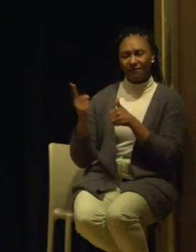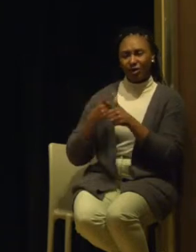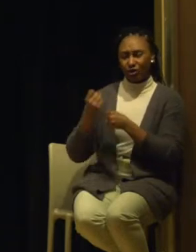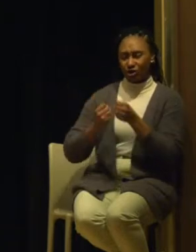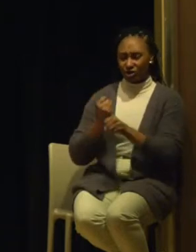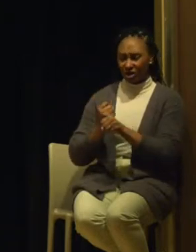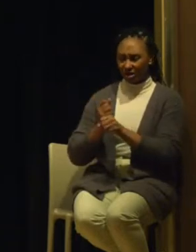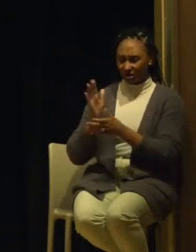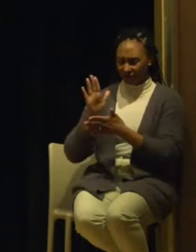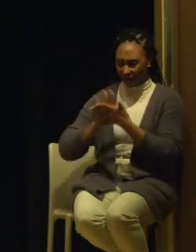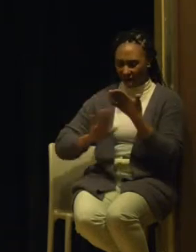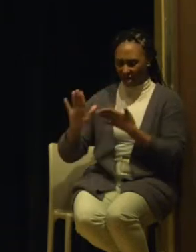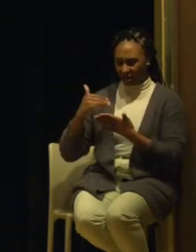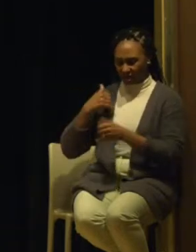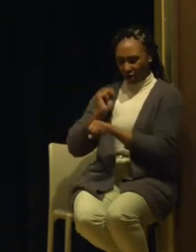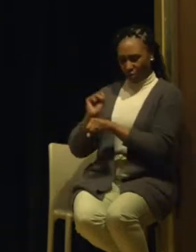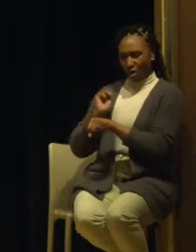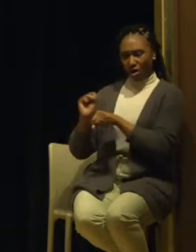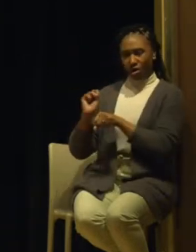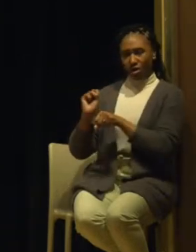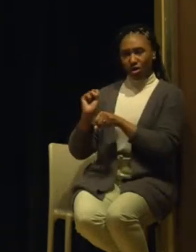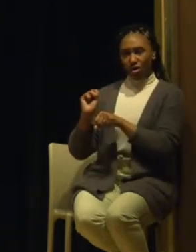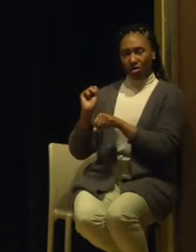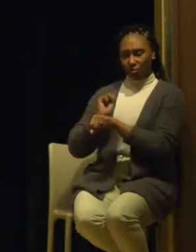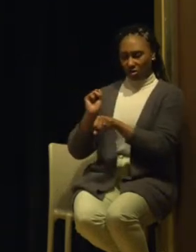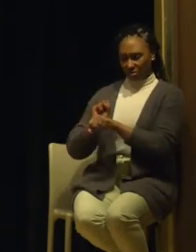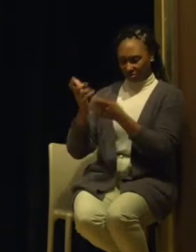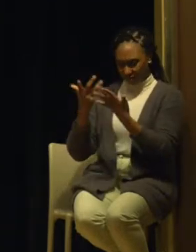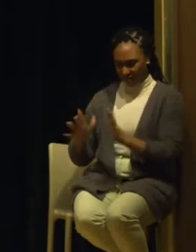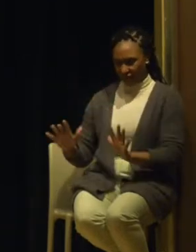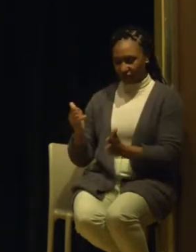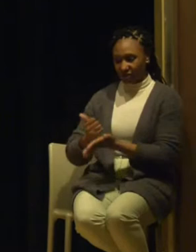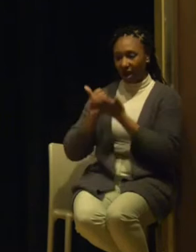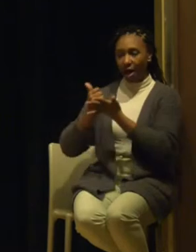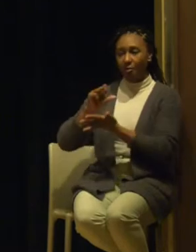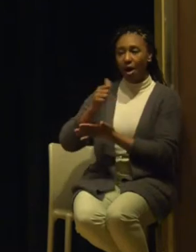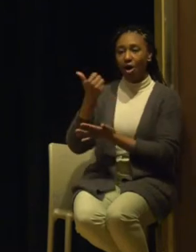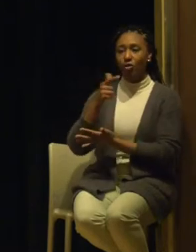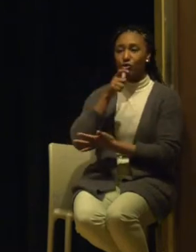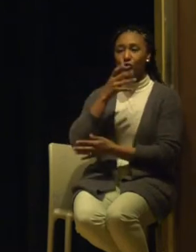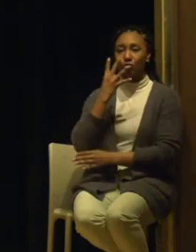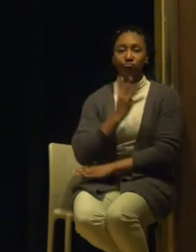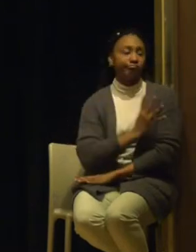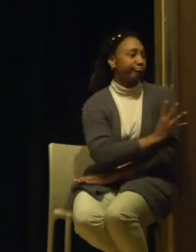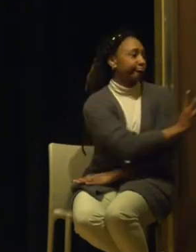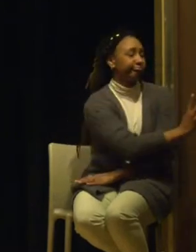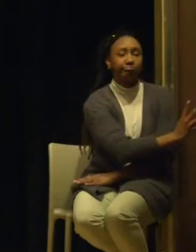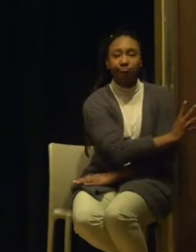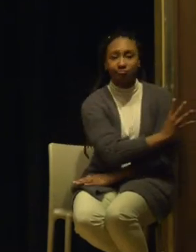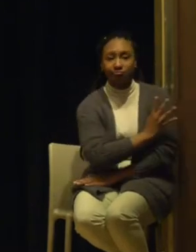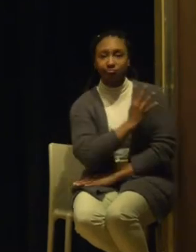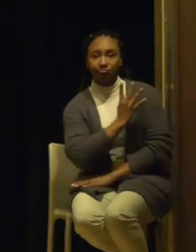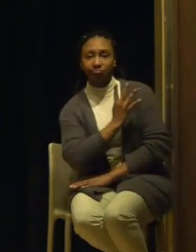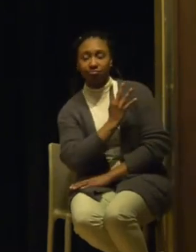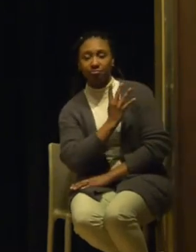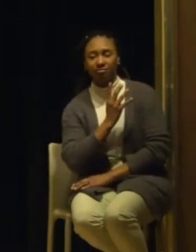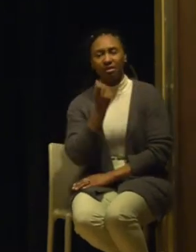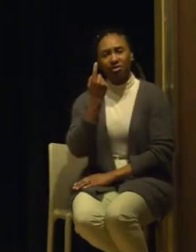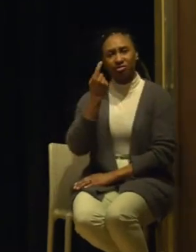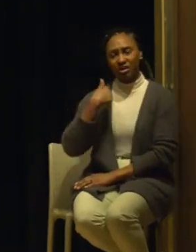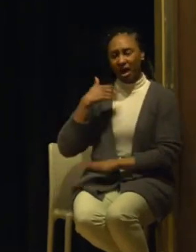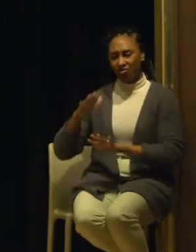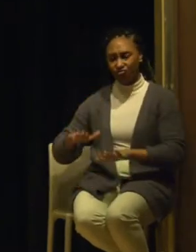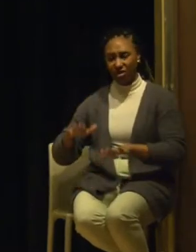those who come behind you. Right. It's just what I did. I was raised that way. And I always thought I was normal. You know,